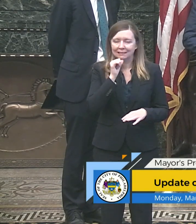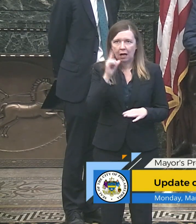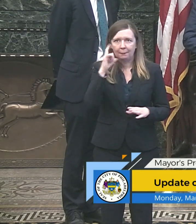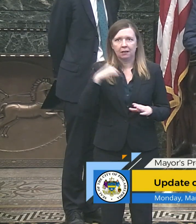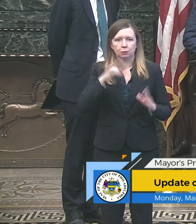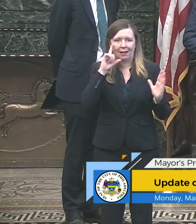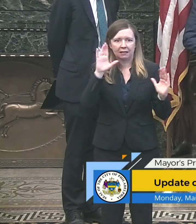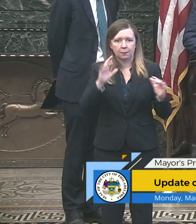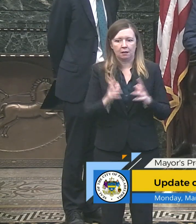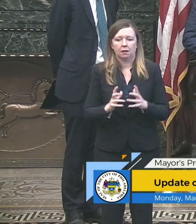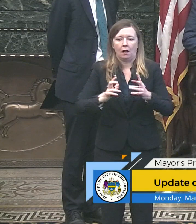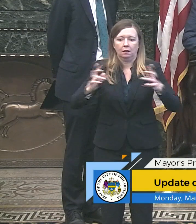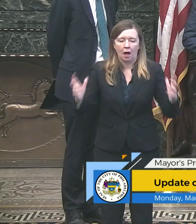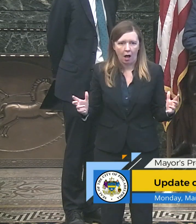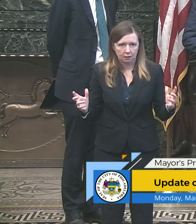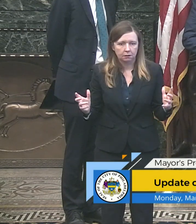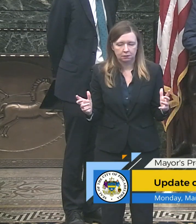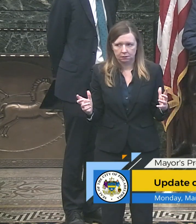large influx of